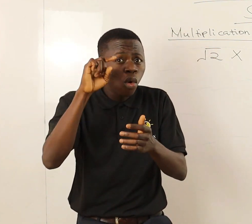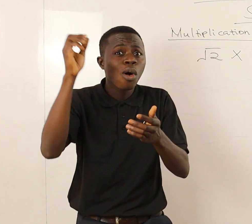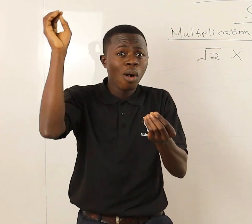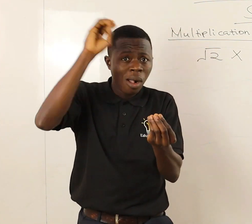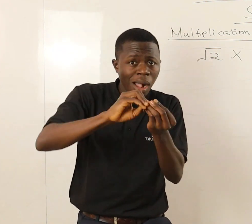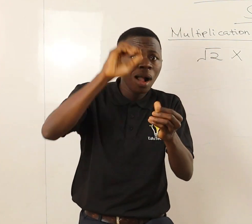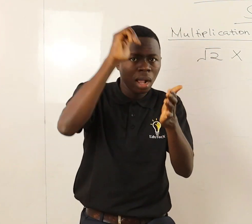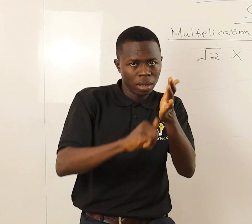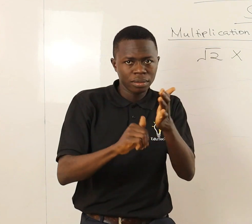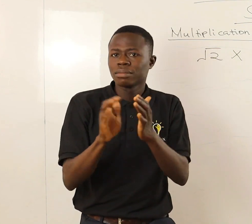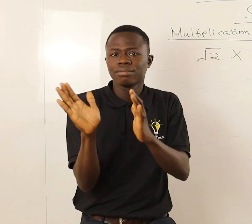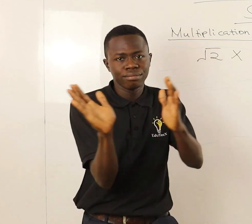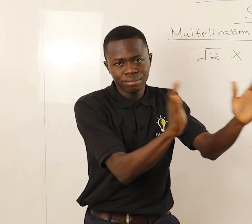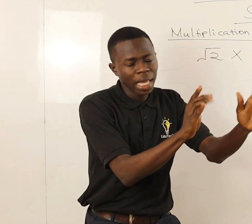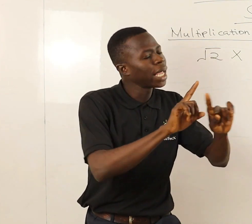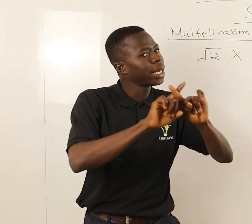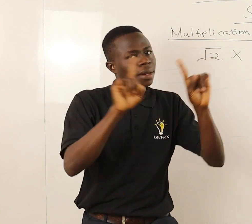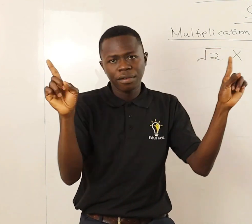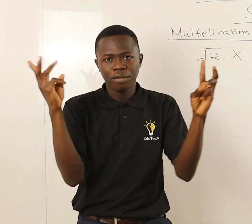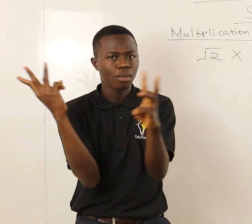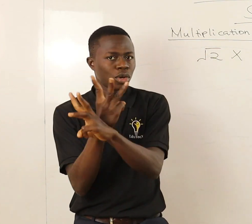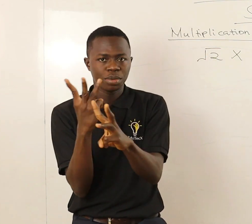With multiplication of sets, it's quite different.